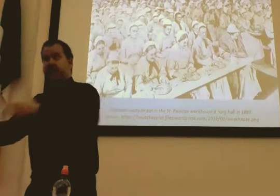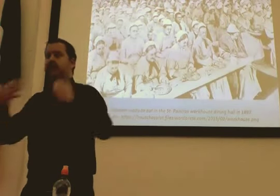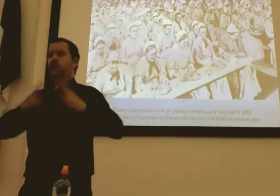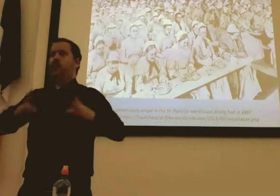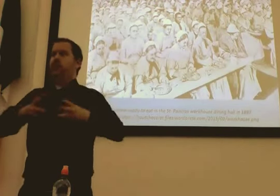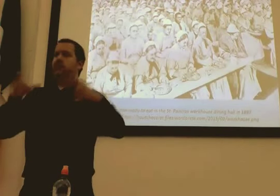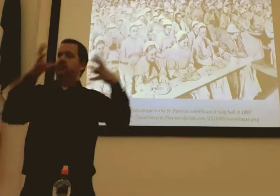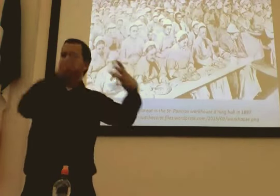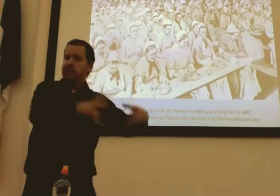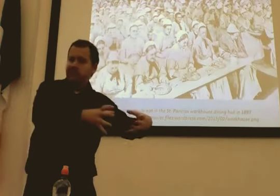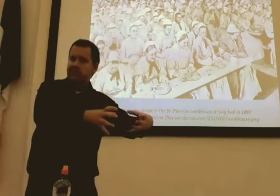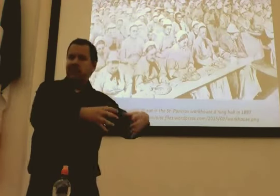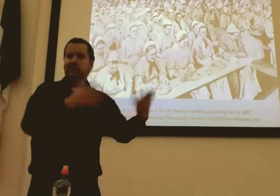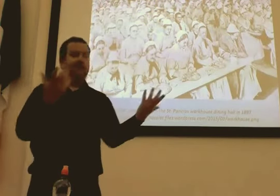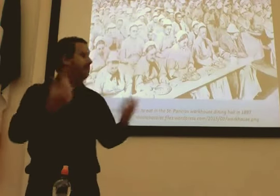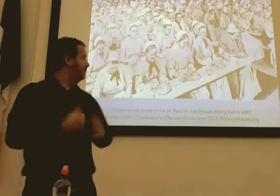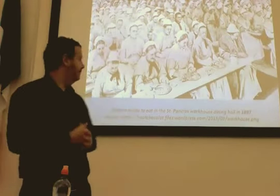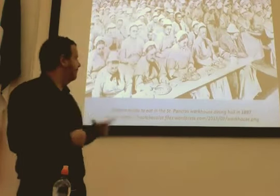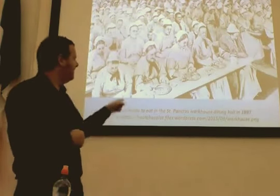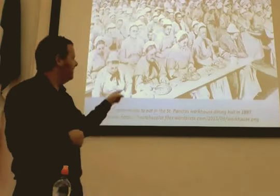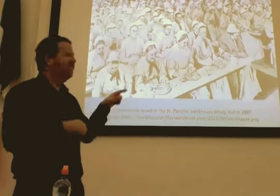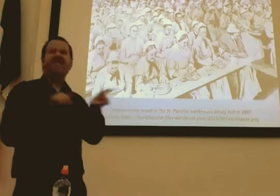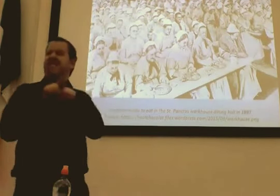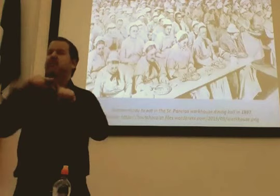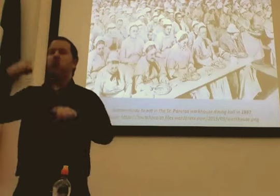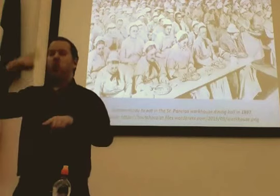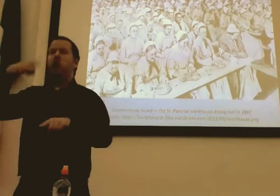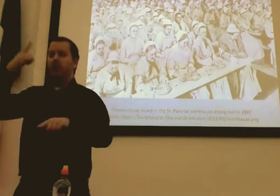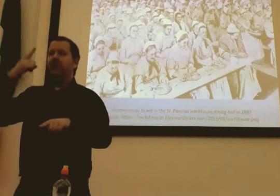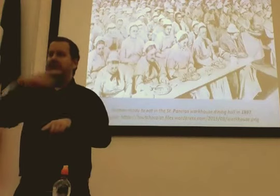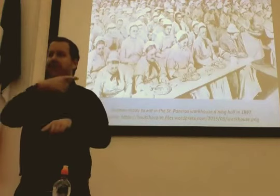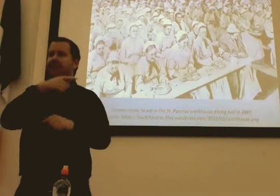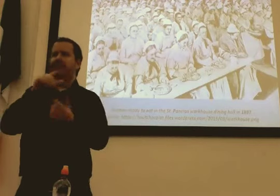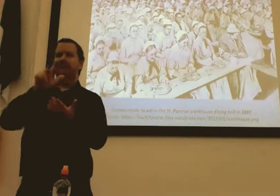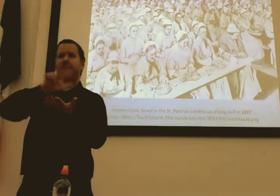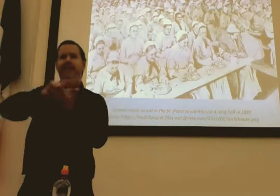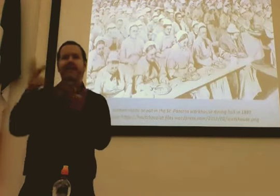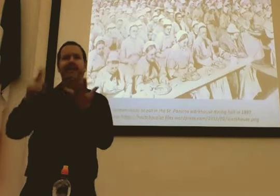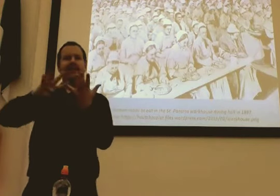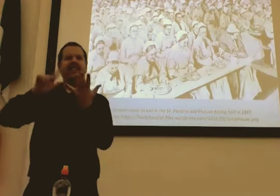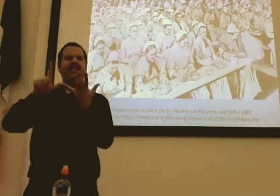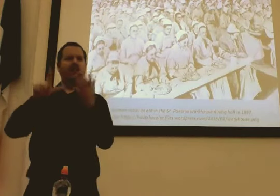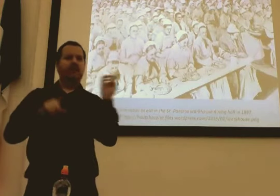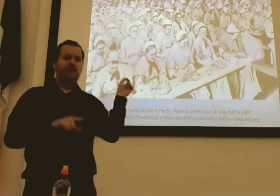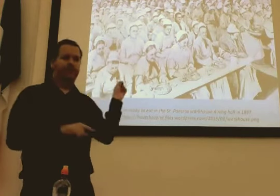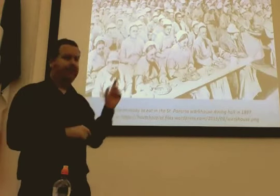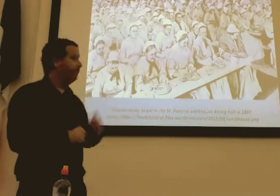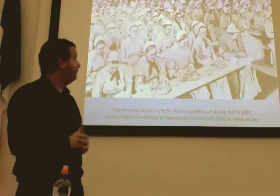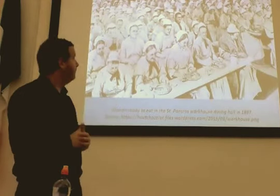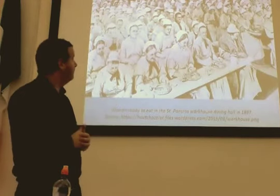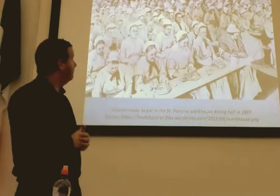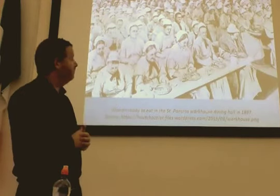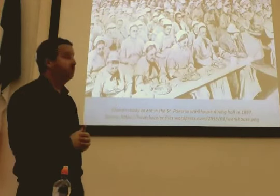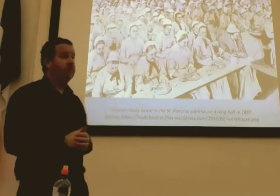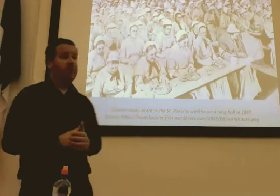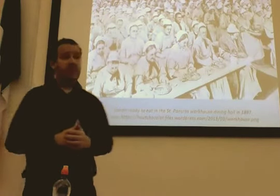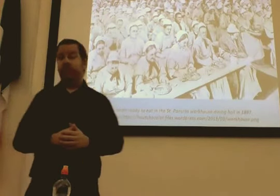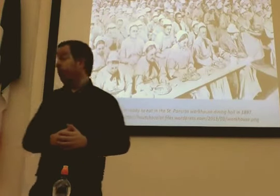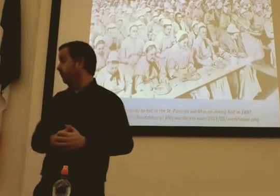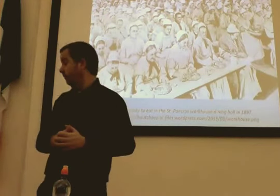Also, like I said, the men were segregated from the women. So this is a women's meal time. This was 1897.